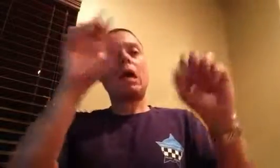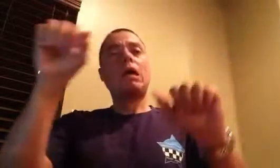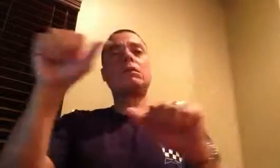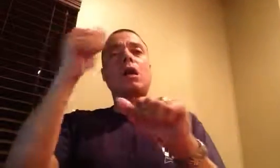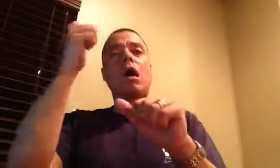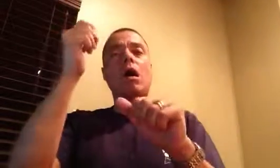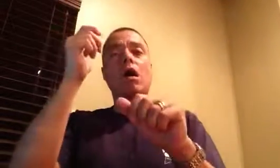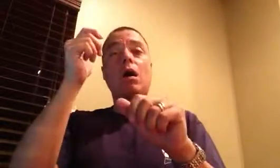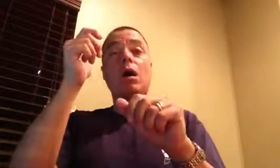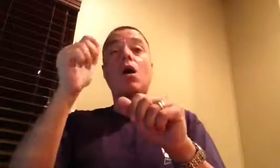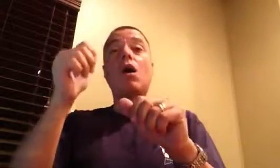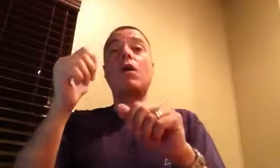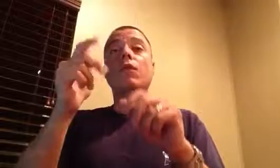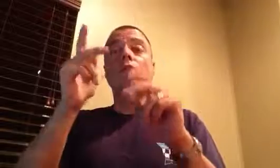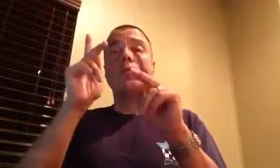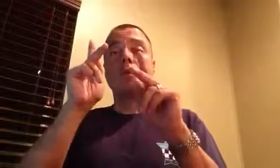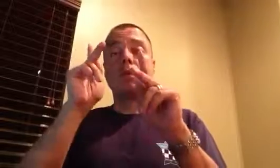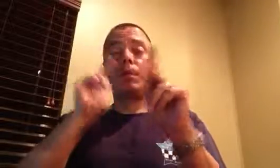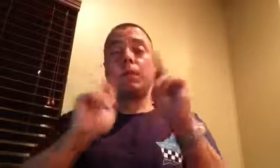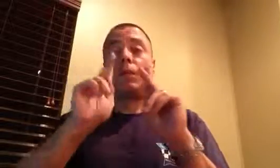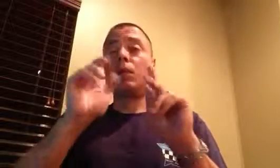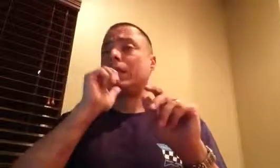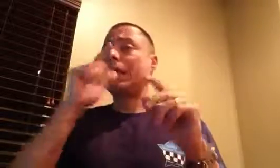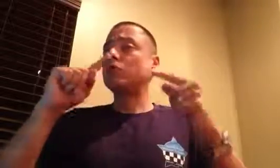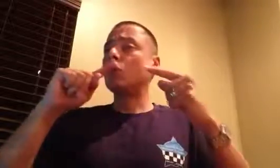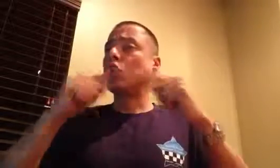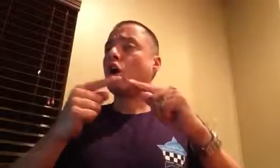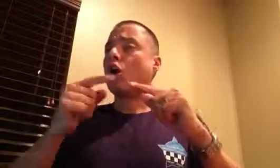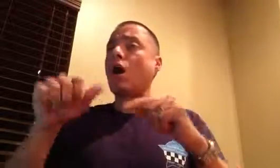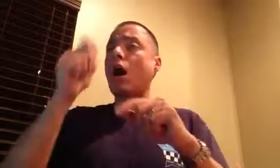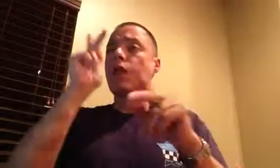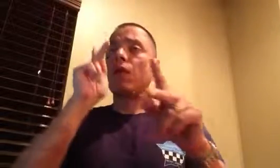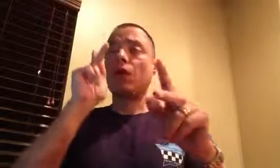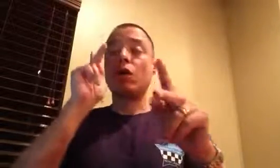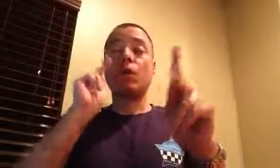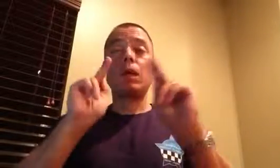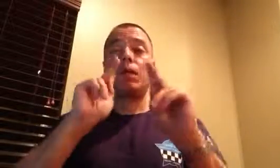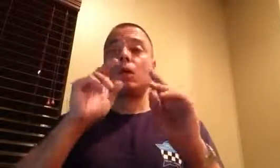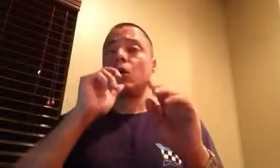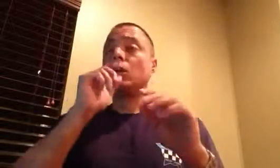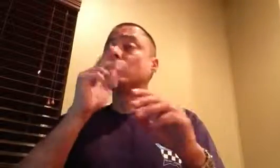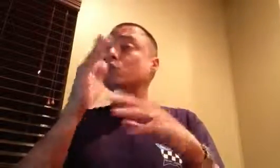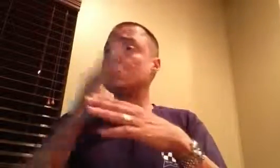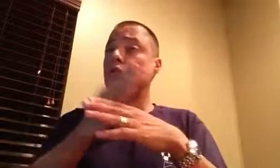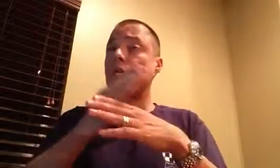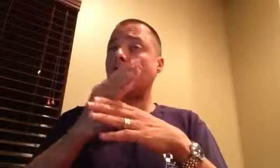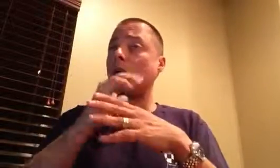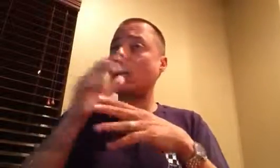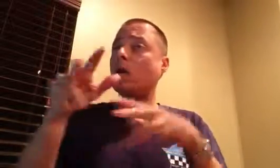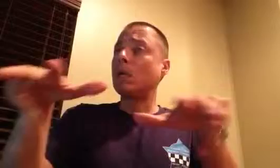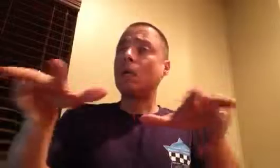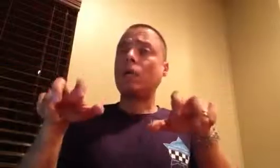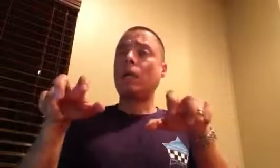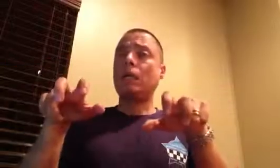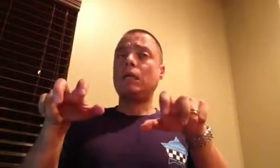mess, not to hurt other creatures, to share, not be greedy. Then why do you go out and do